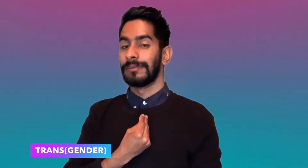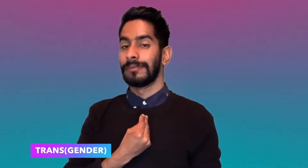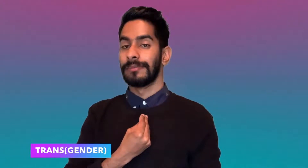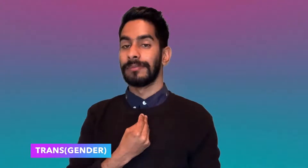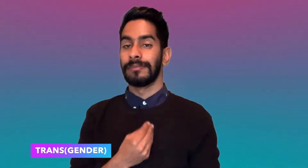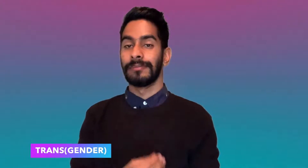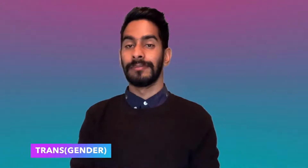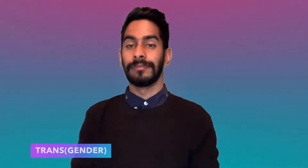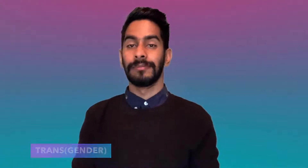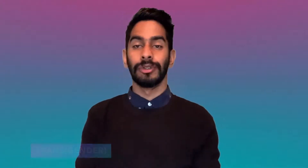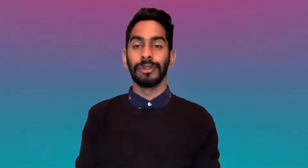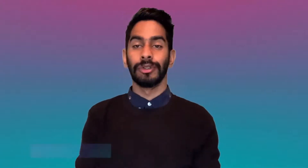Trans.